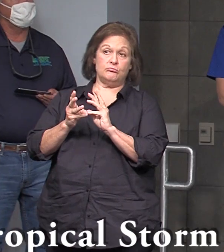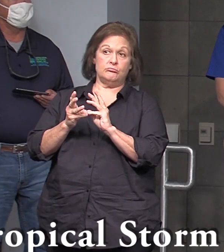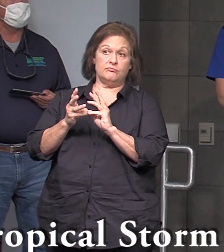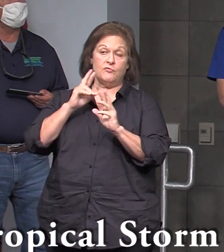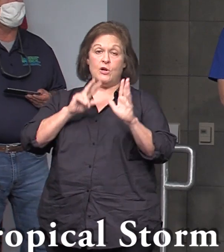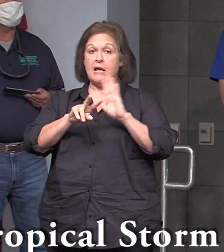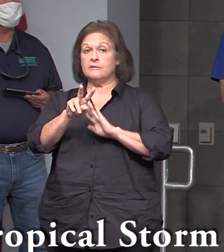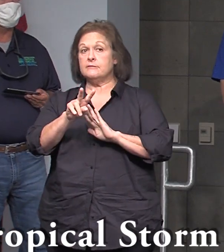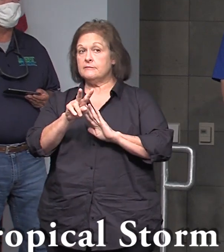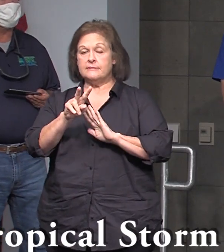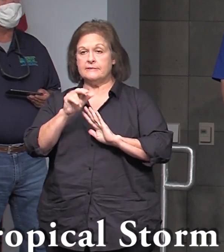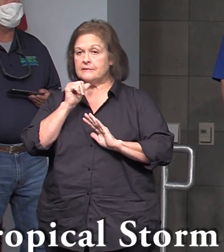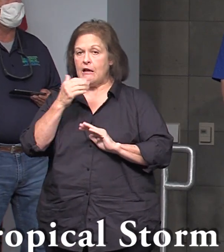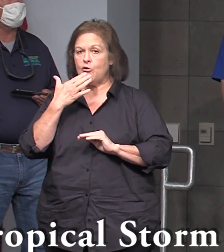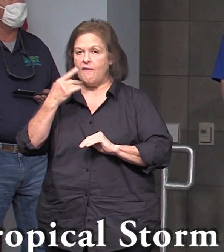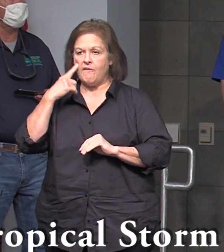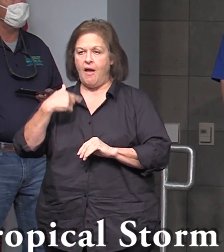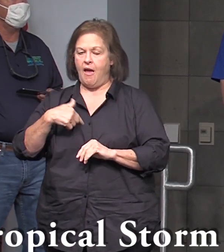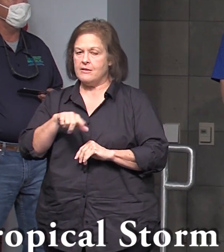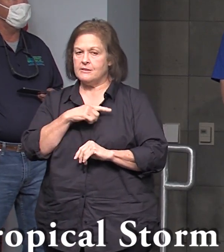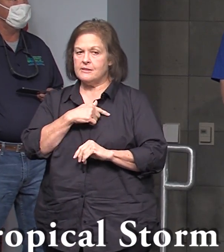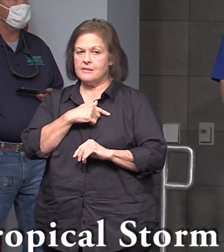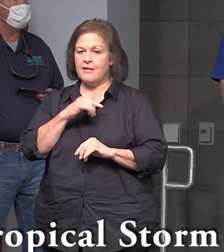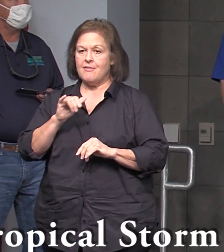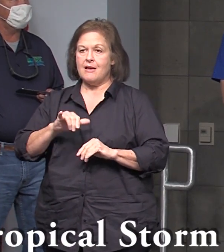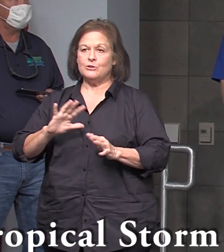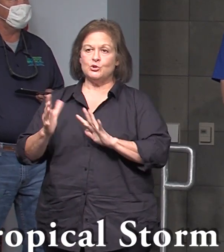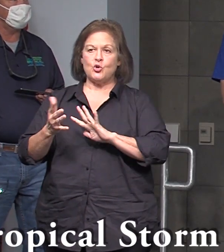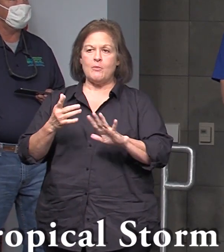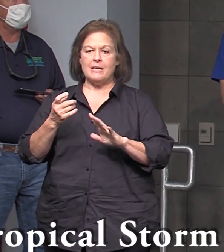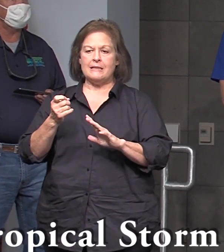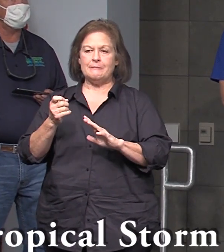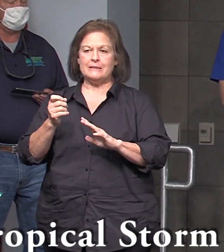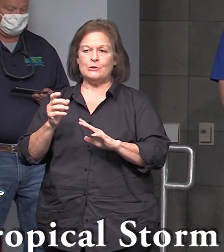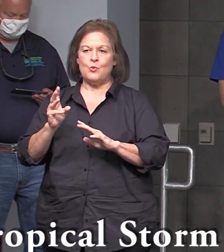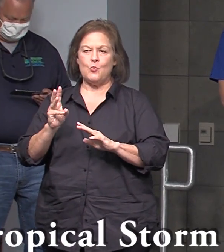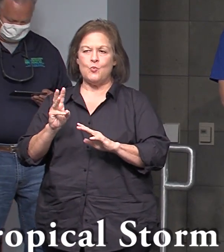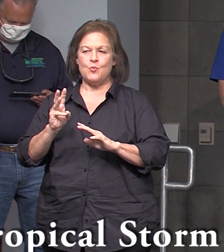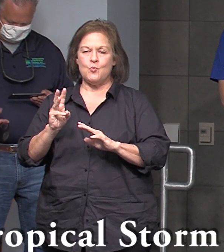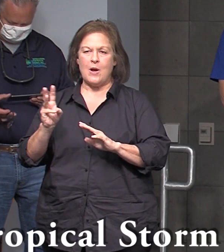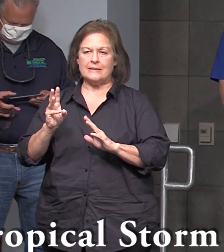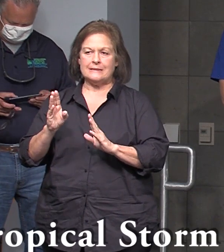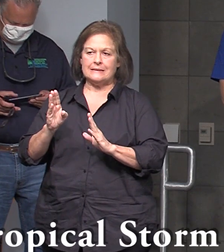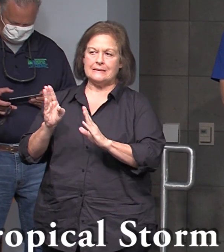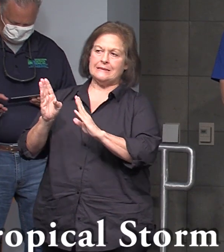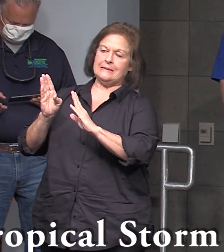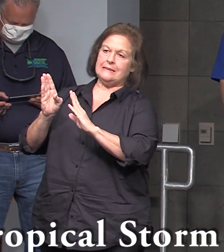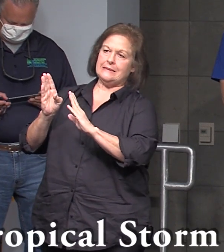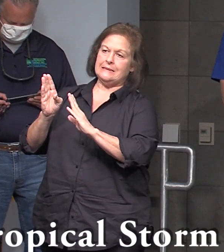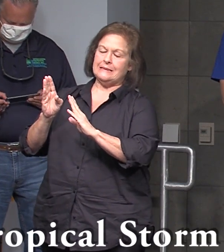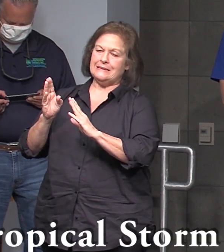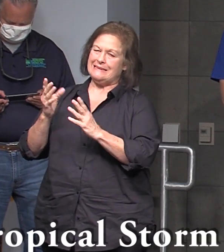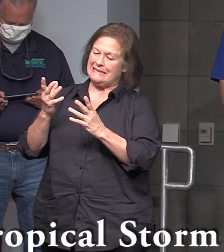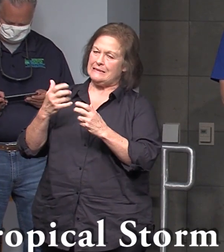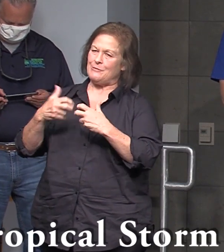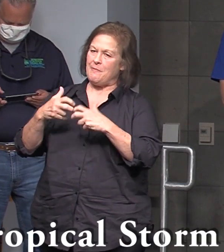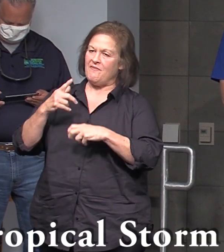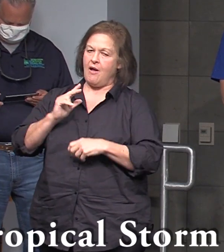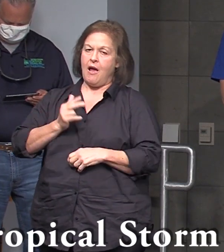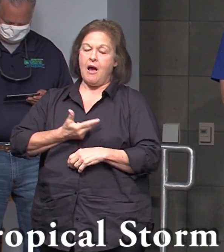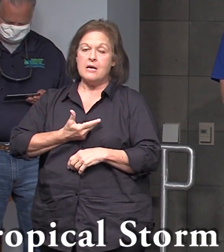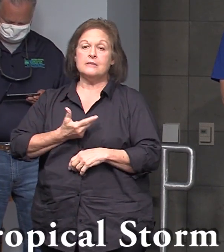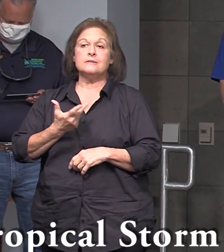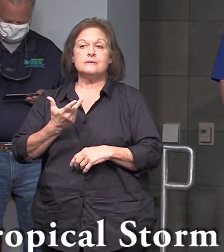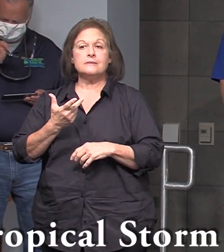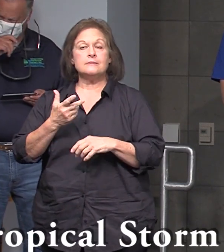has not been good for us. This storm has shifted west, which is, of course, more problematic for us, especially as